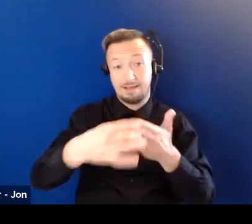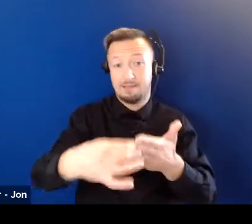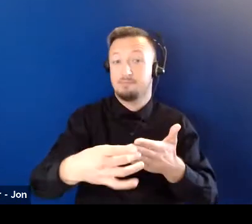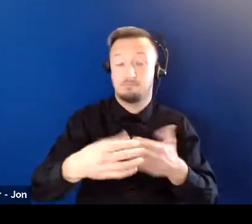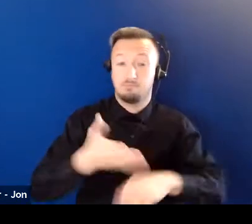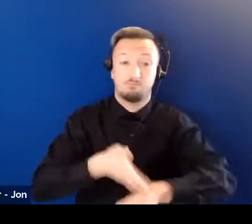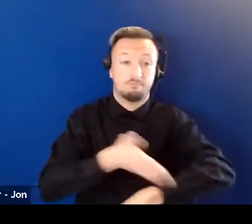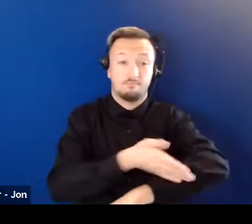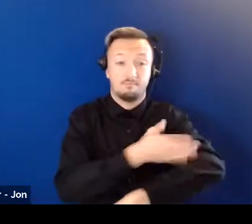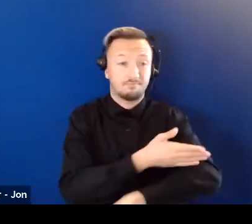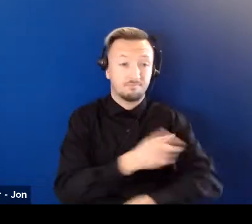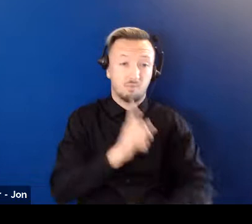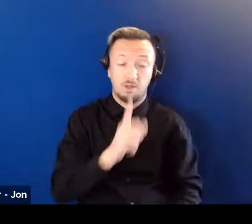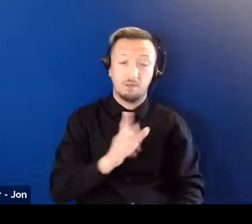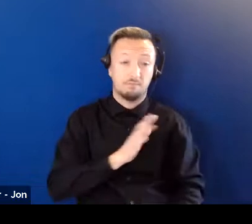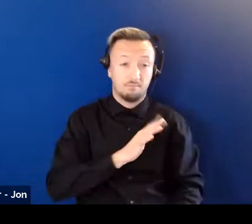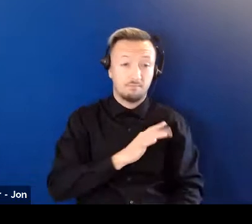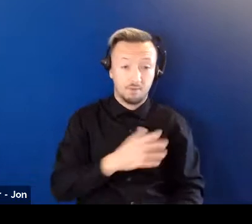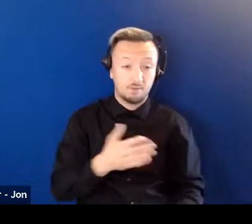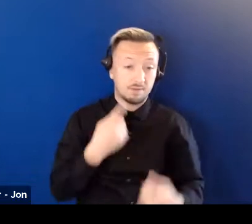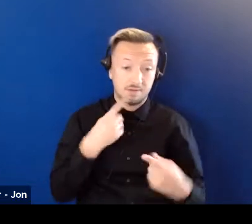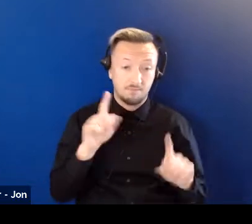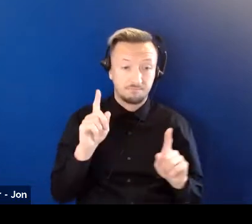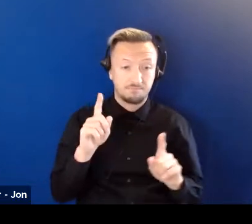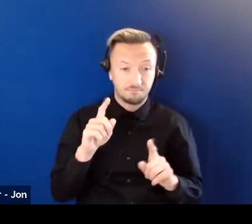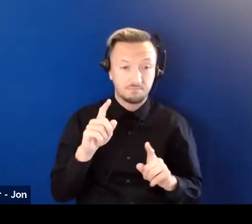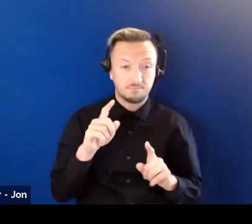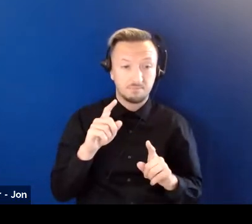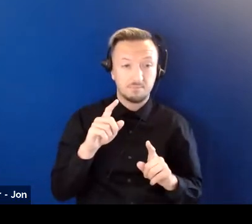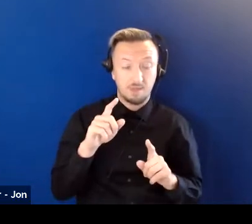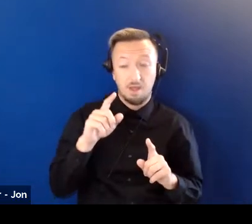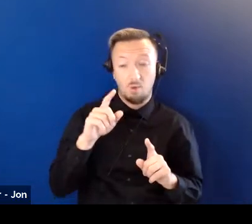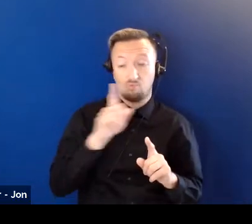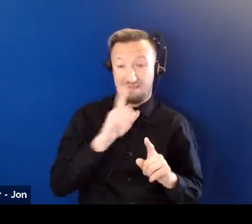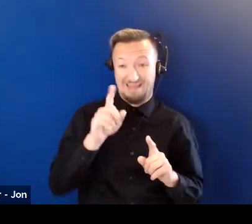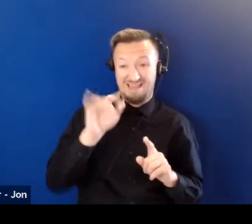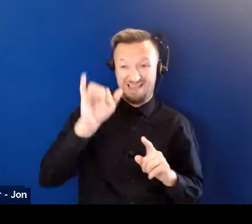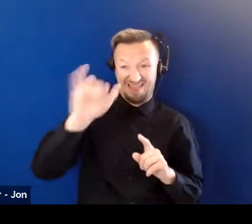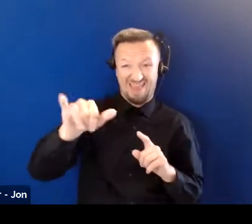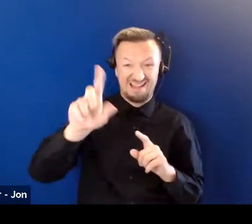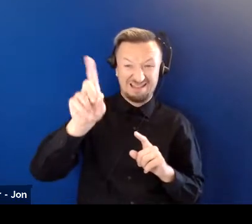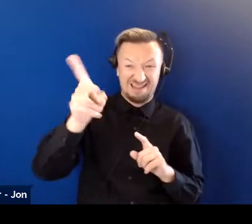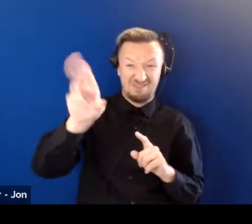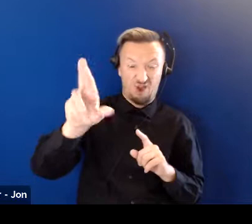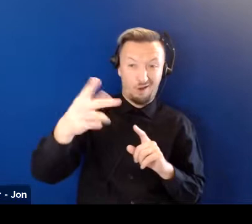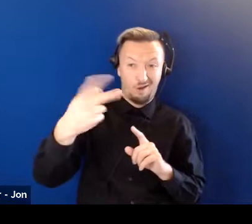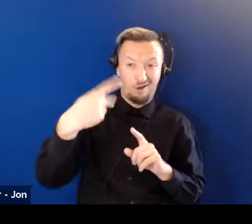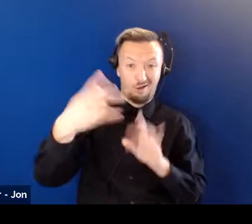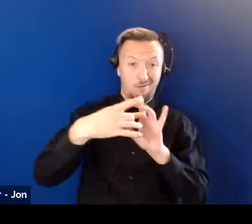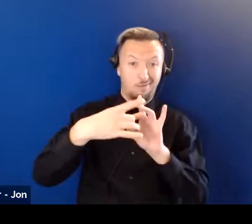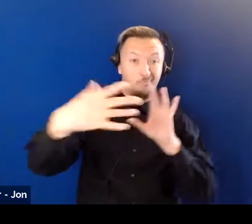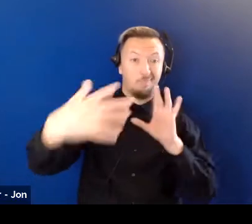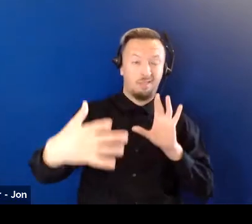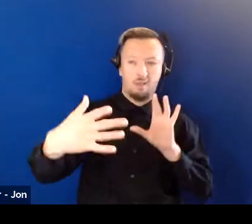really pleased to see that. I think we probably mended that fence a little faster than we even anticipated. So that's been a really lovely side